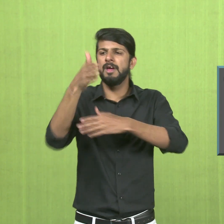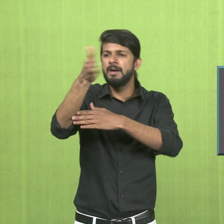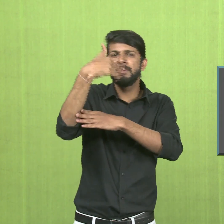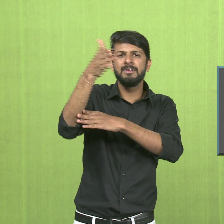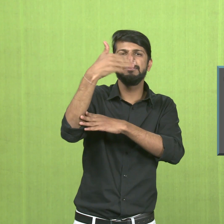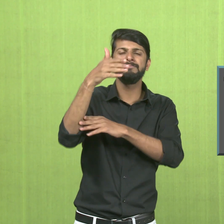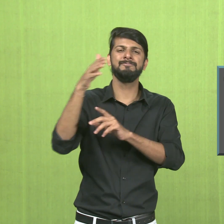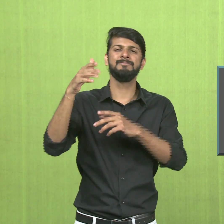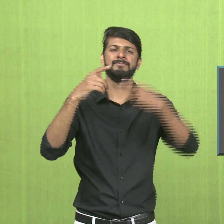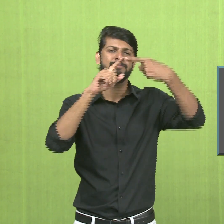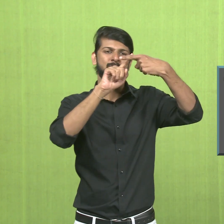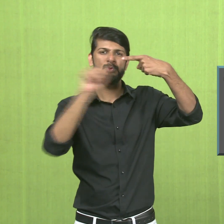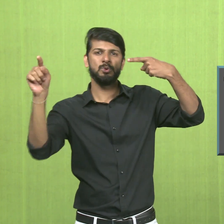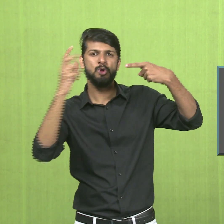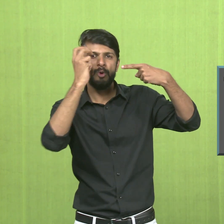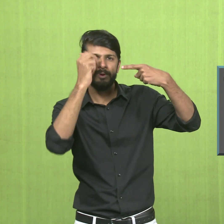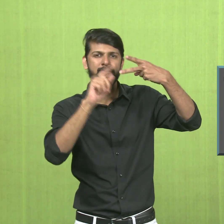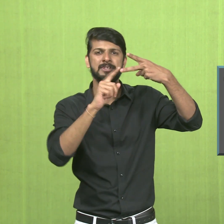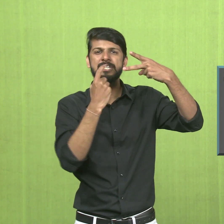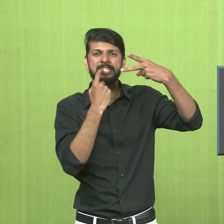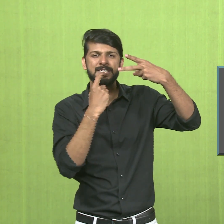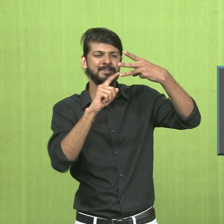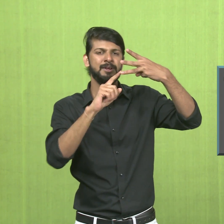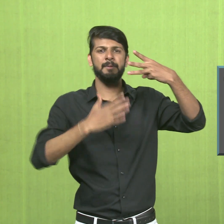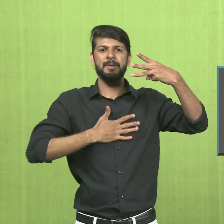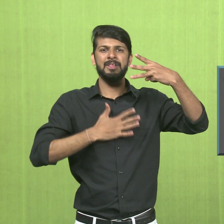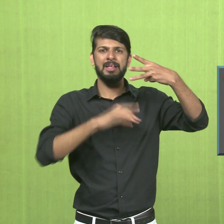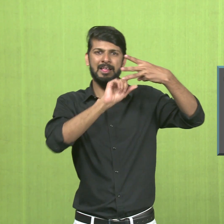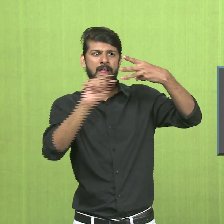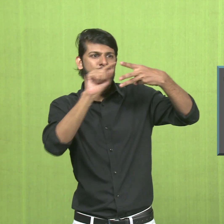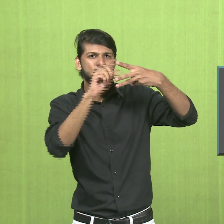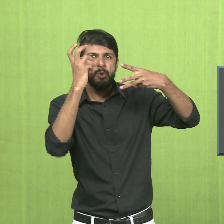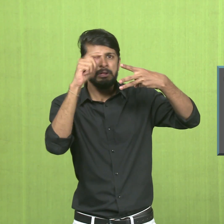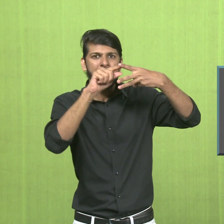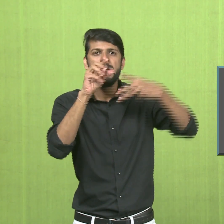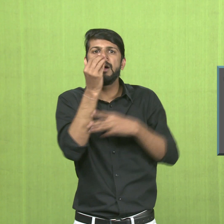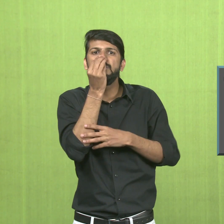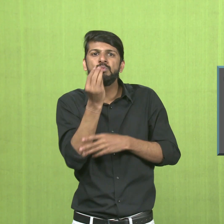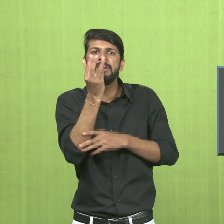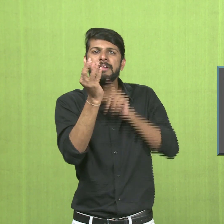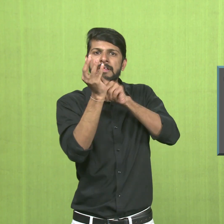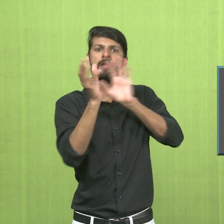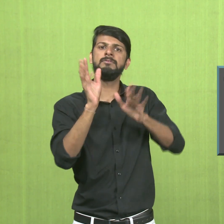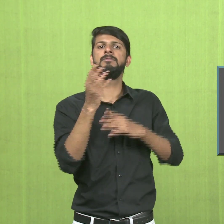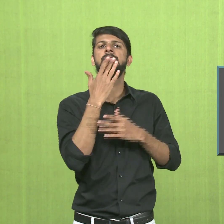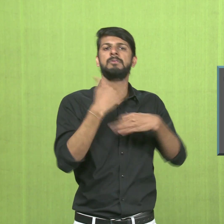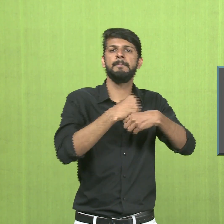the color saffron, which is the first stripe of our national